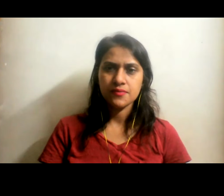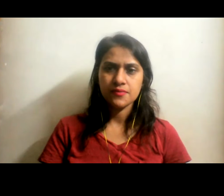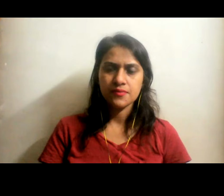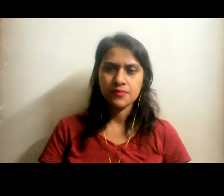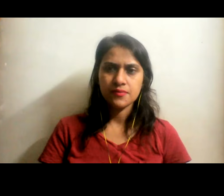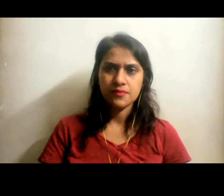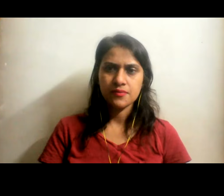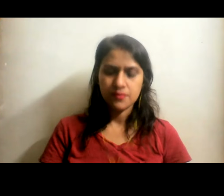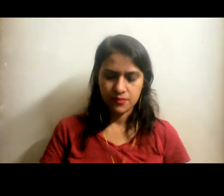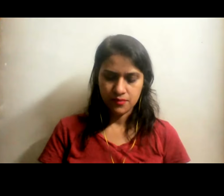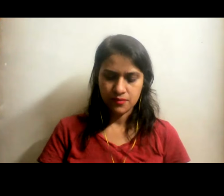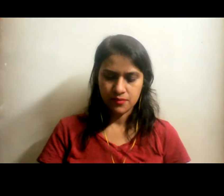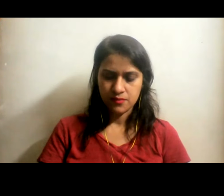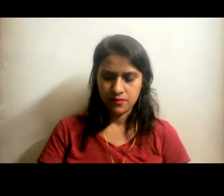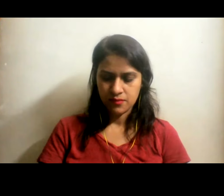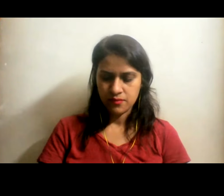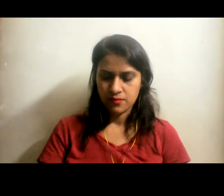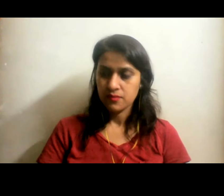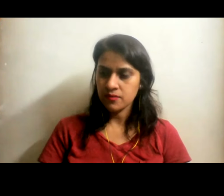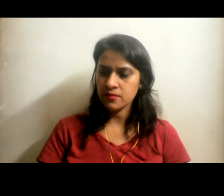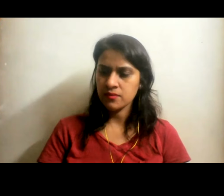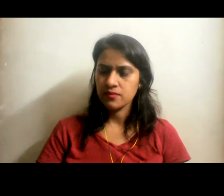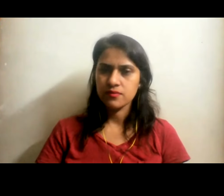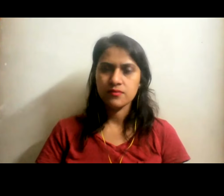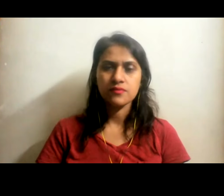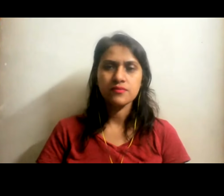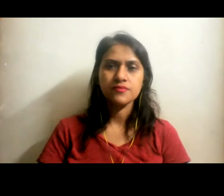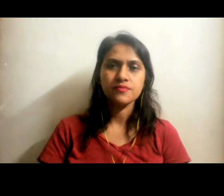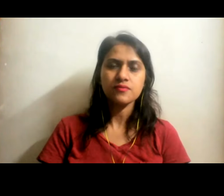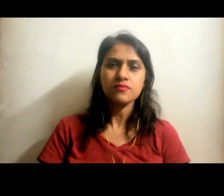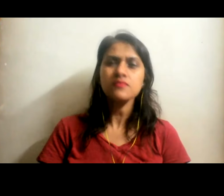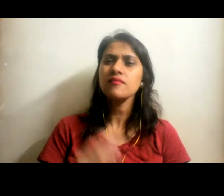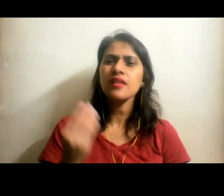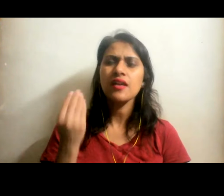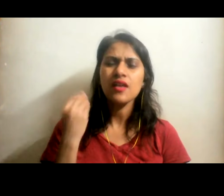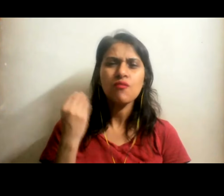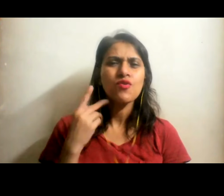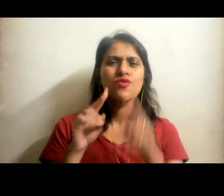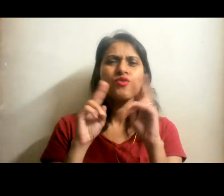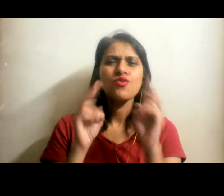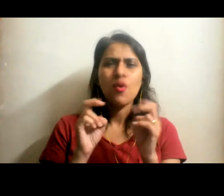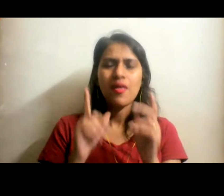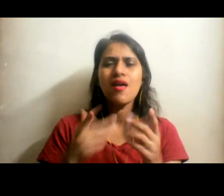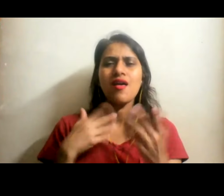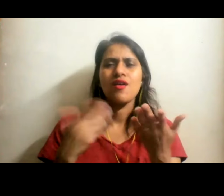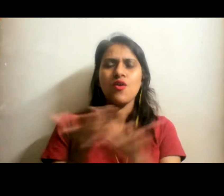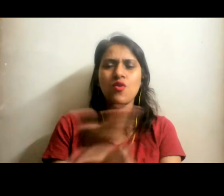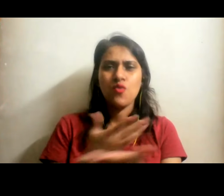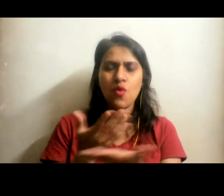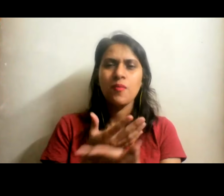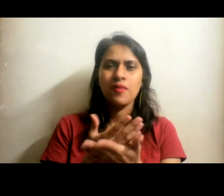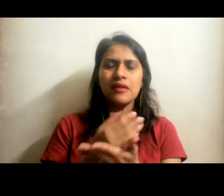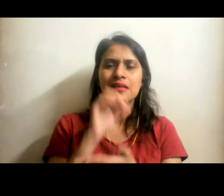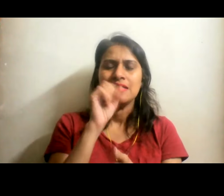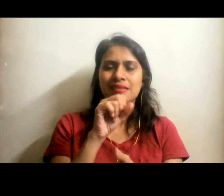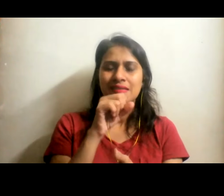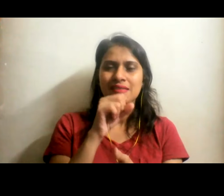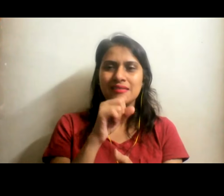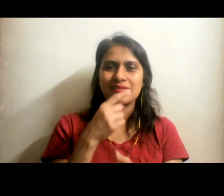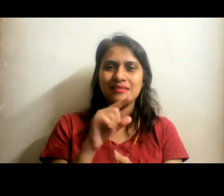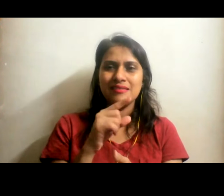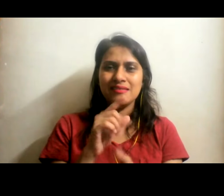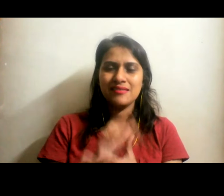was on the street, so I was not able to listen the lecture perfectly. So this is what I know. Okay. You can